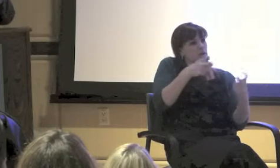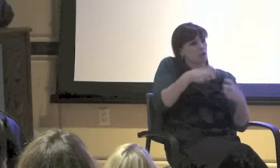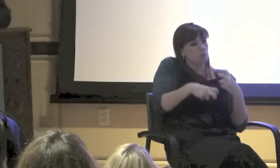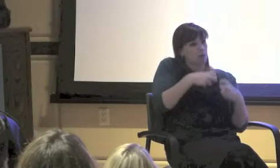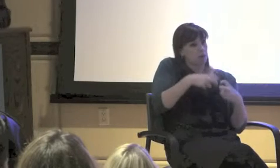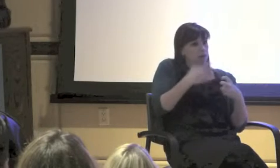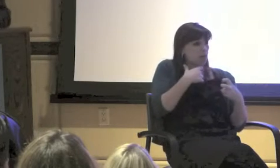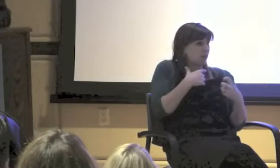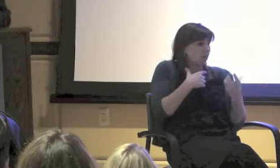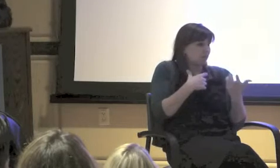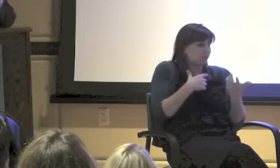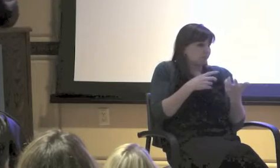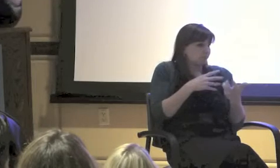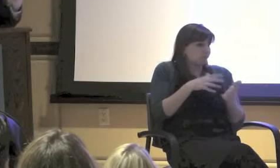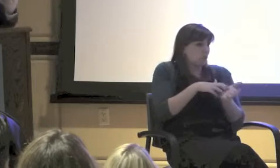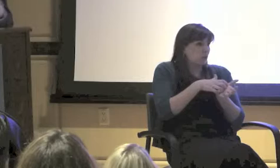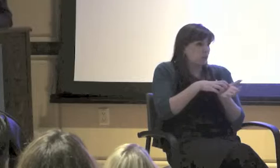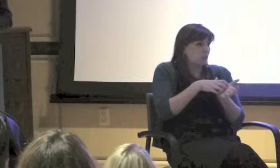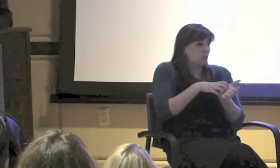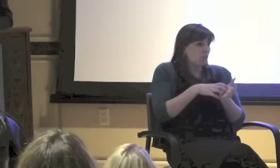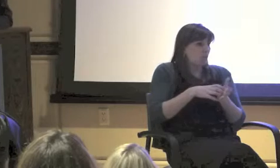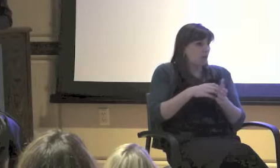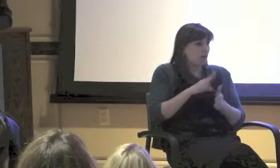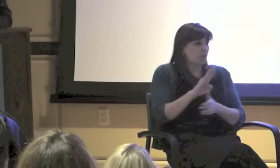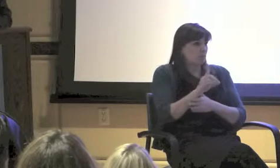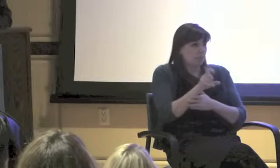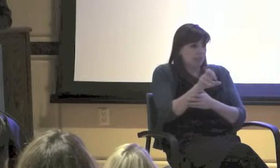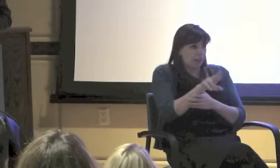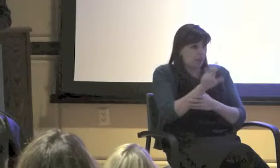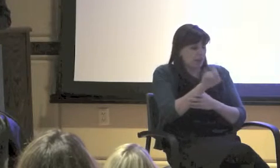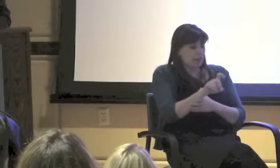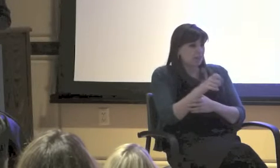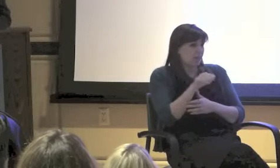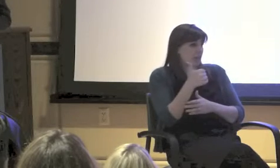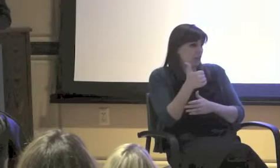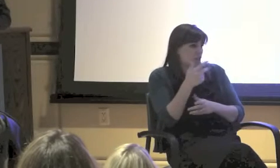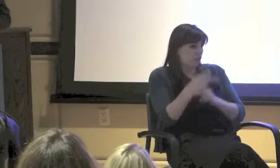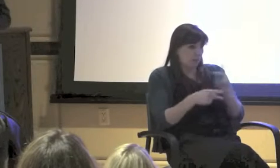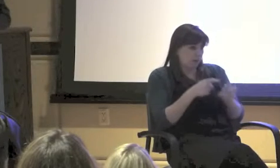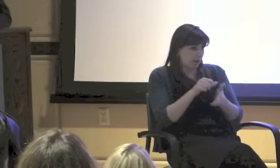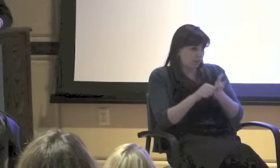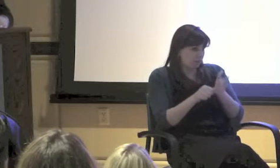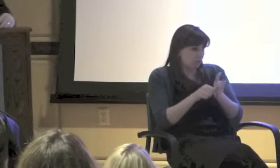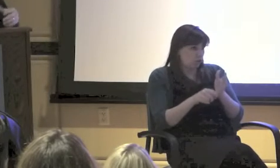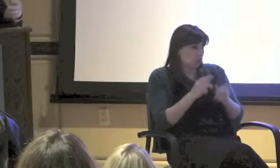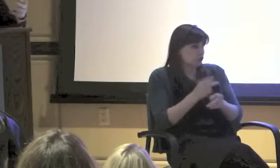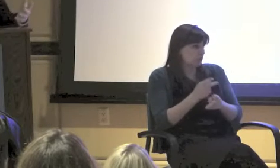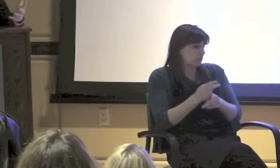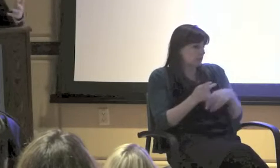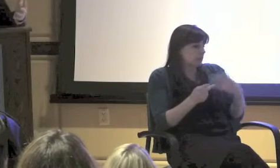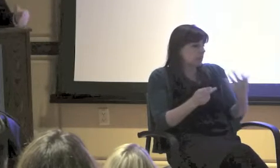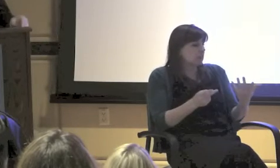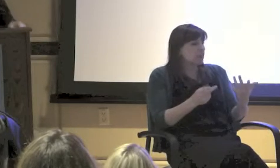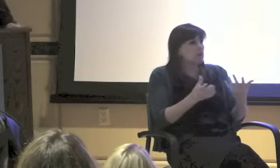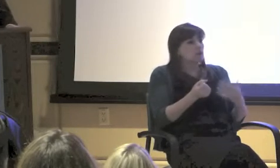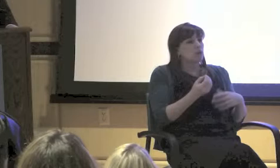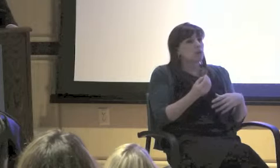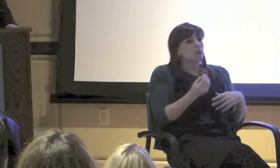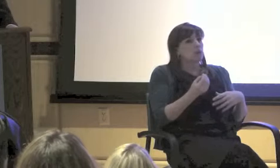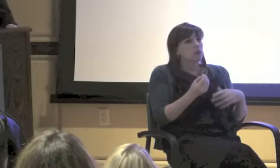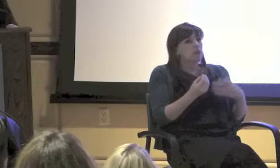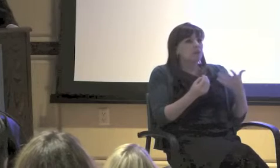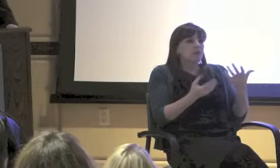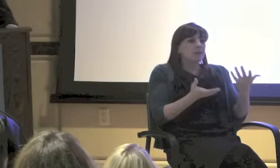a poor bladder that needs to be augmented or treated in some other way. So sometimes it's a little bit of